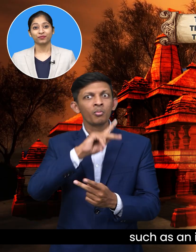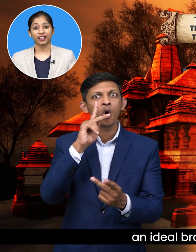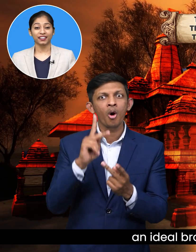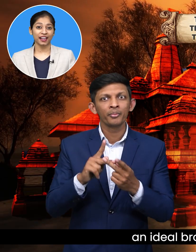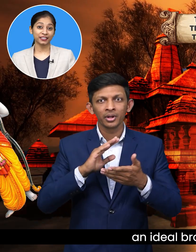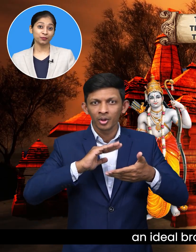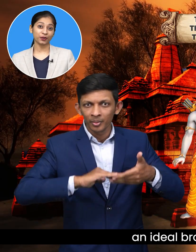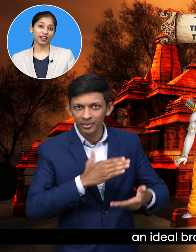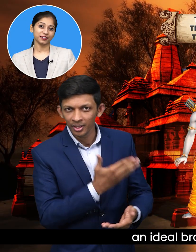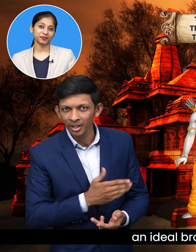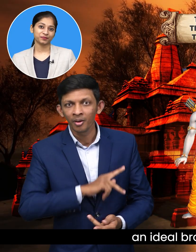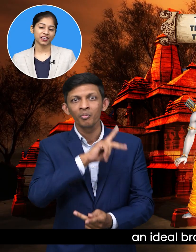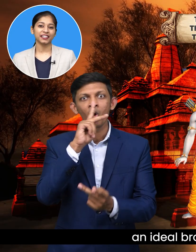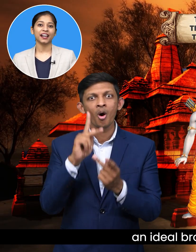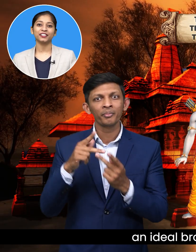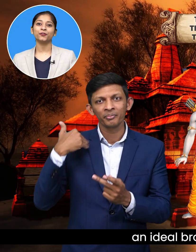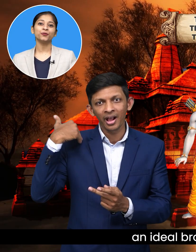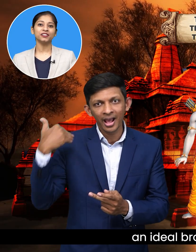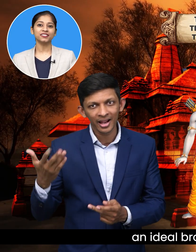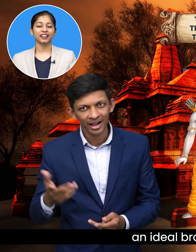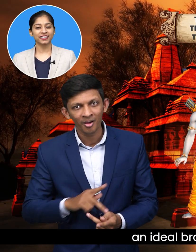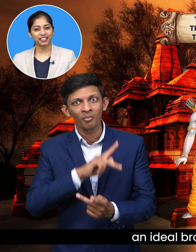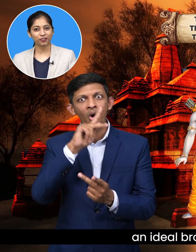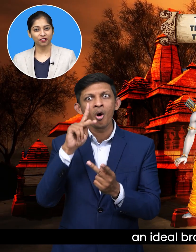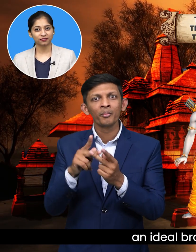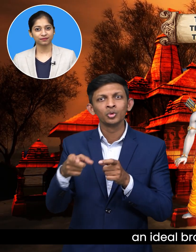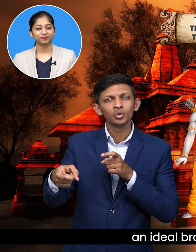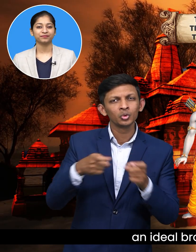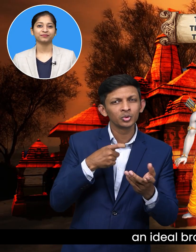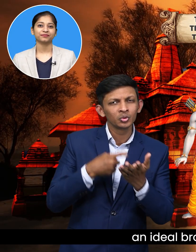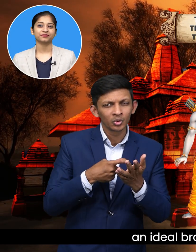wife, an ideal brother, an ideal ruler, etc.